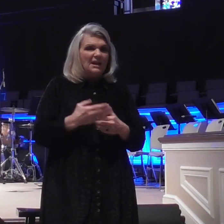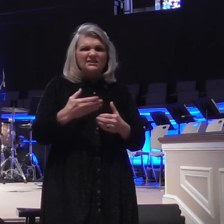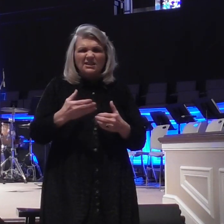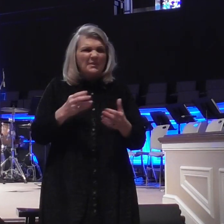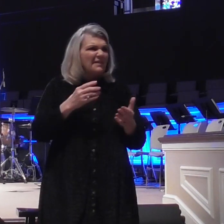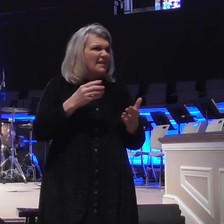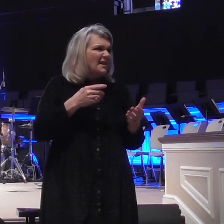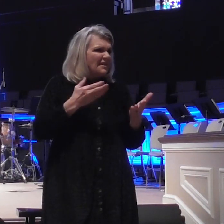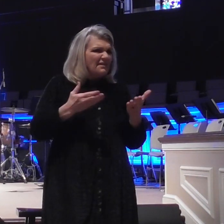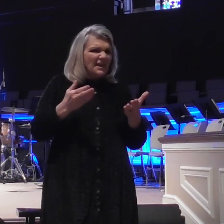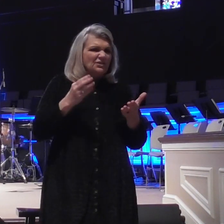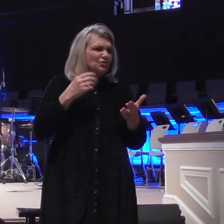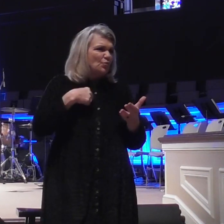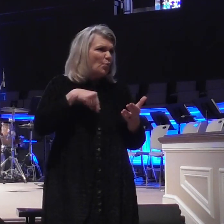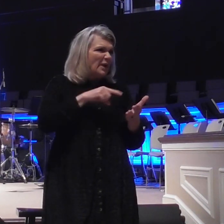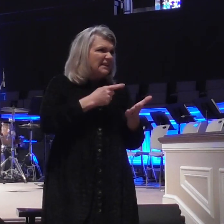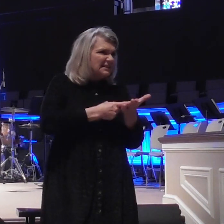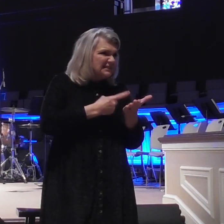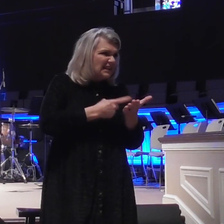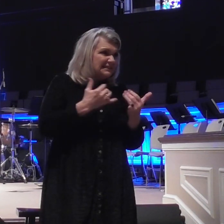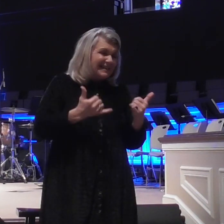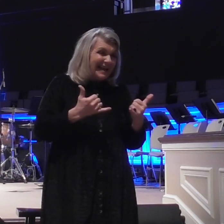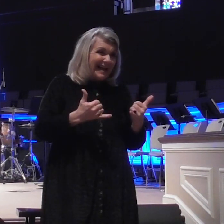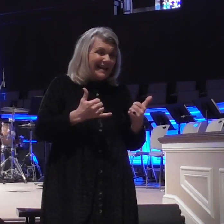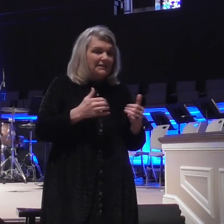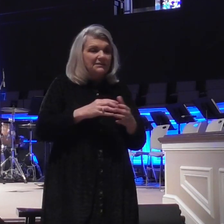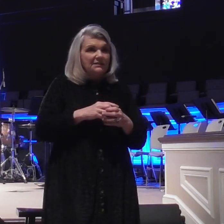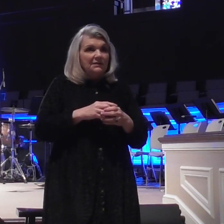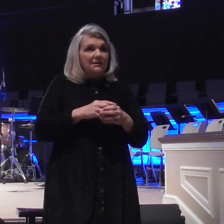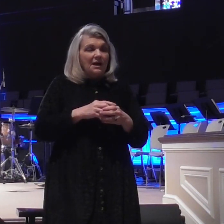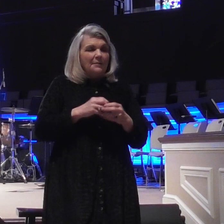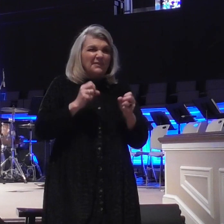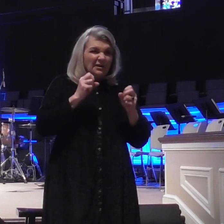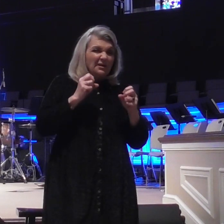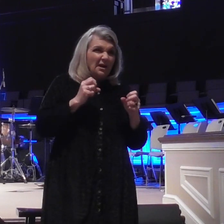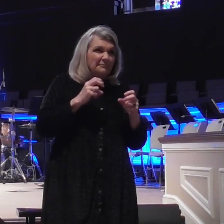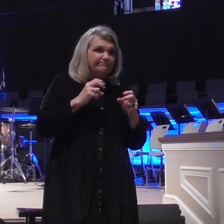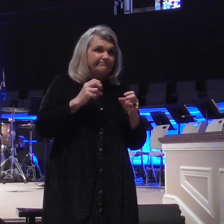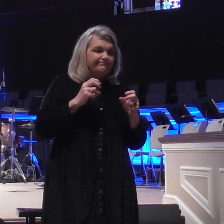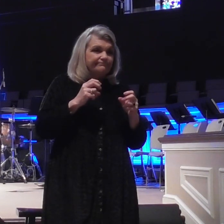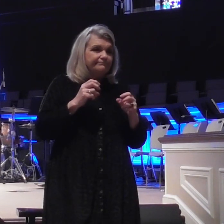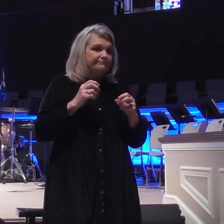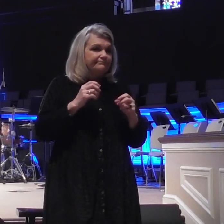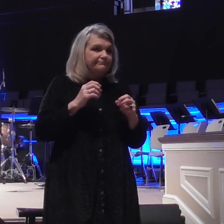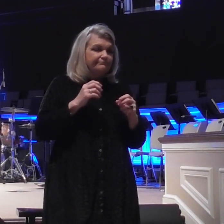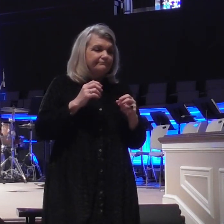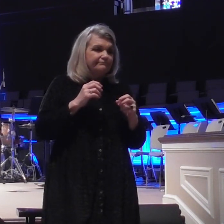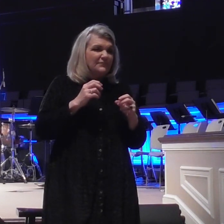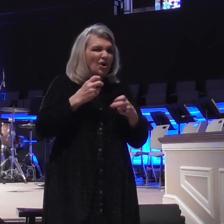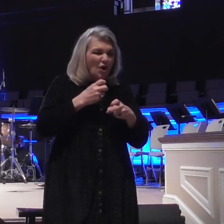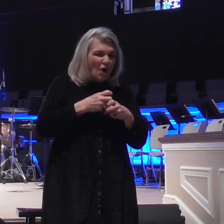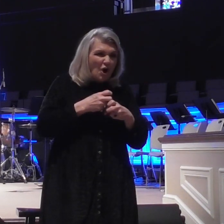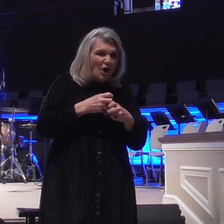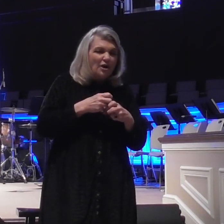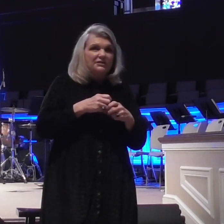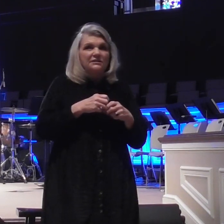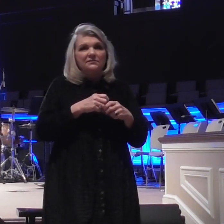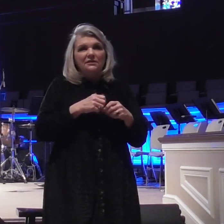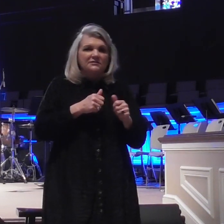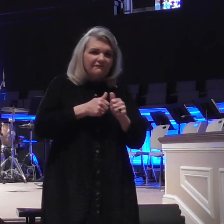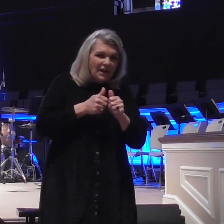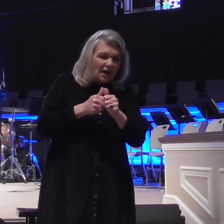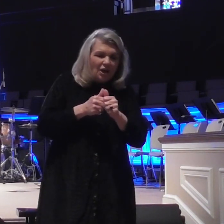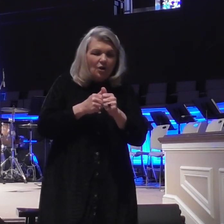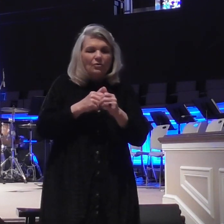challenging, but they're so crucial because in the midst of this darkness, in the midst of this brokenness, in the midst of this confusion is a